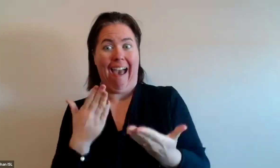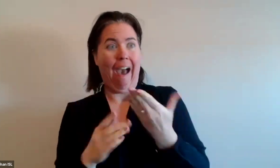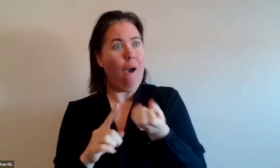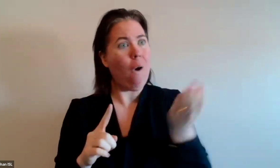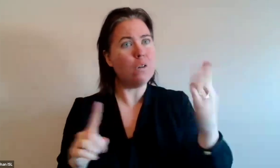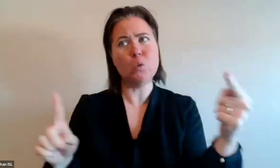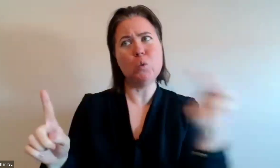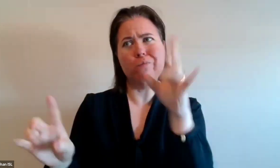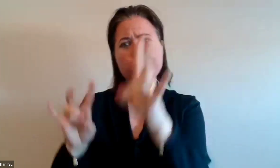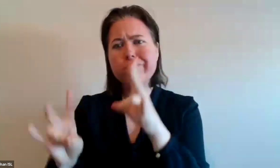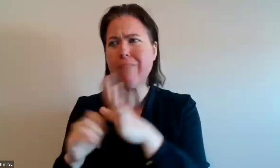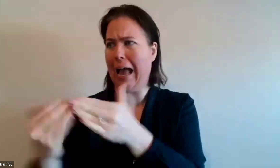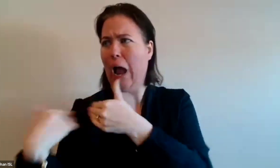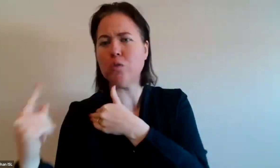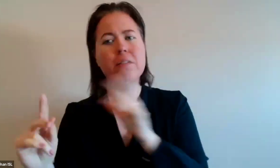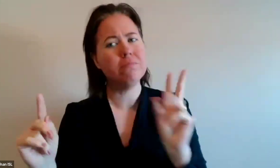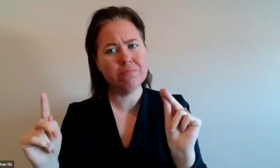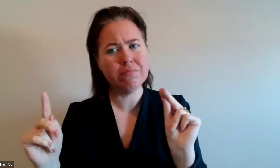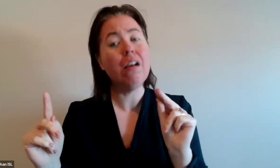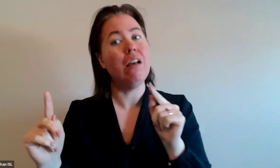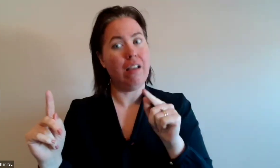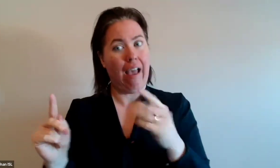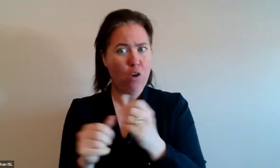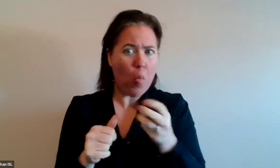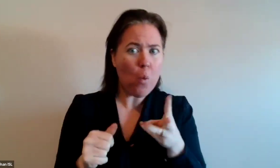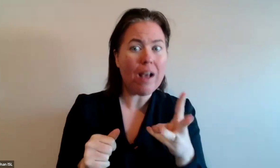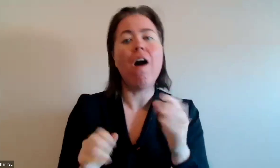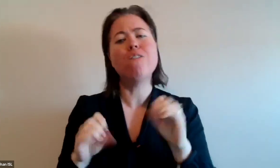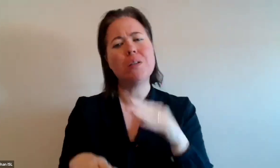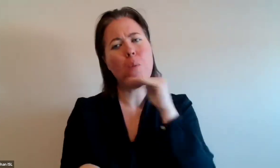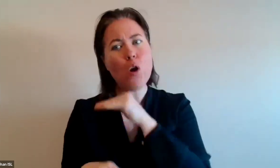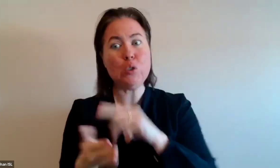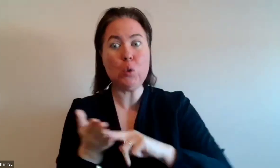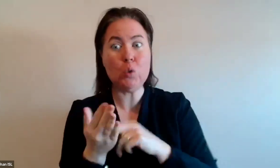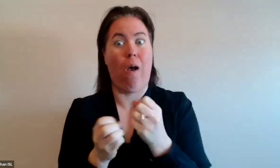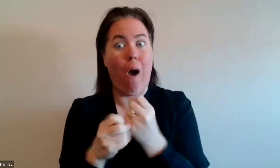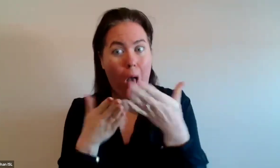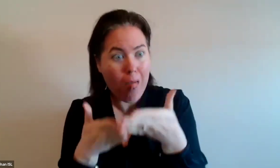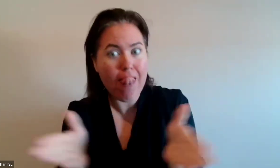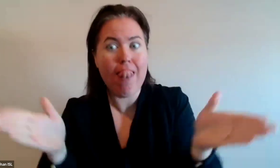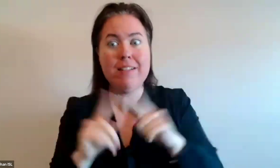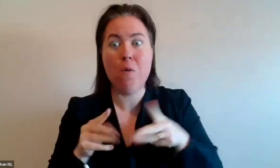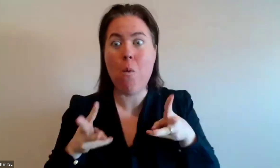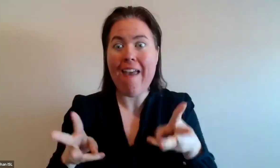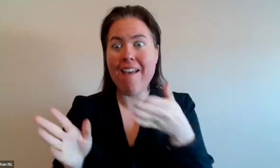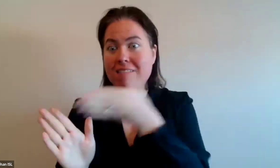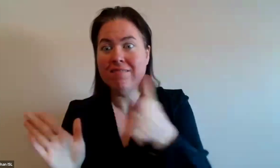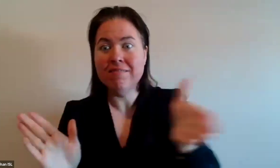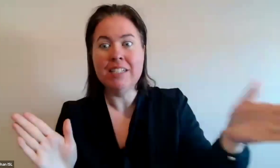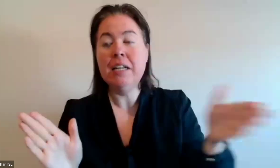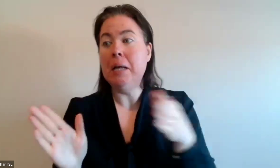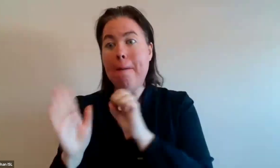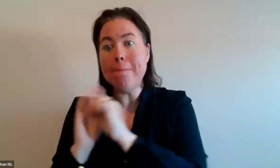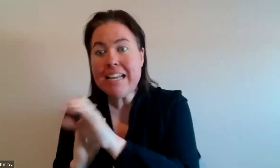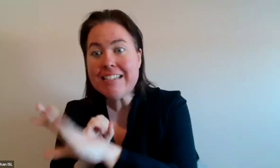government accountable. Obviously, it's very important to use all the means at our disposal, you know, through the